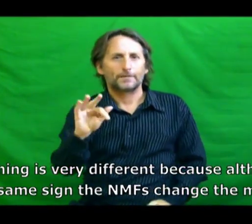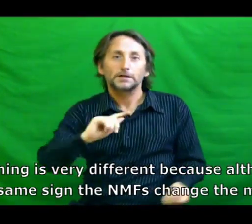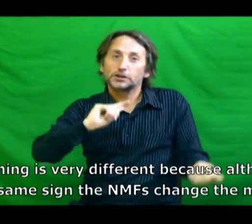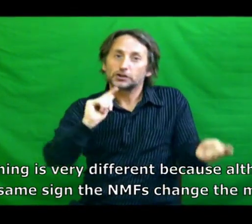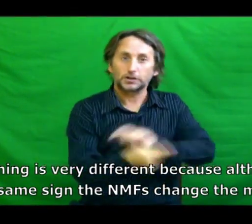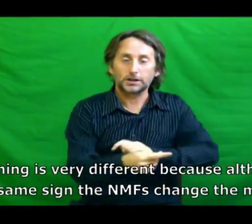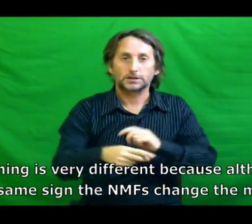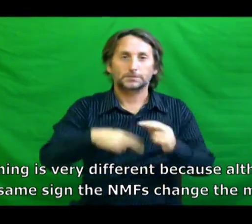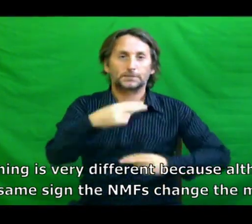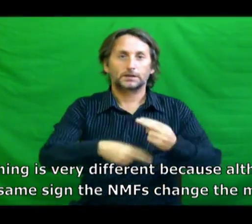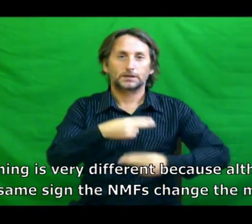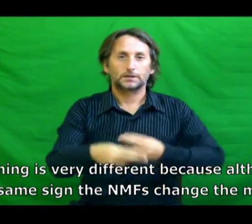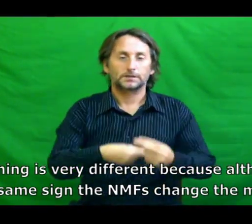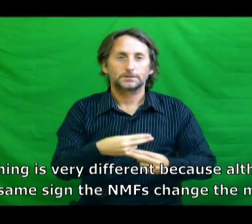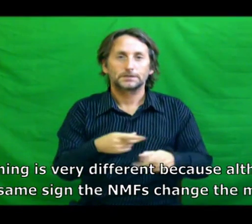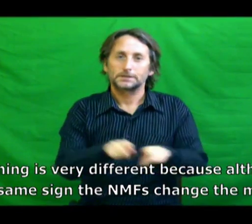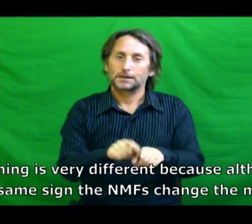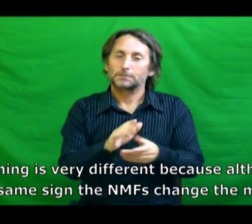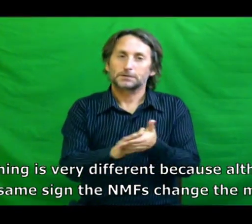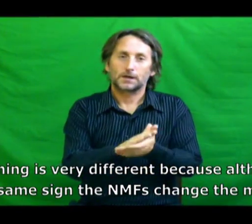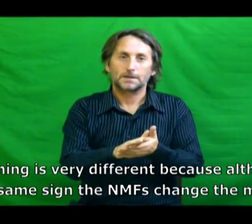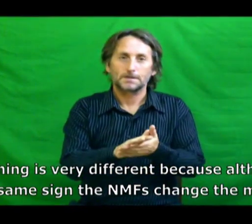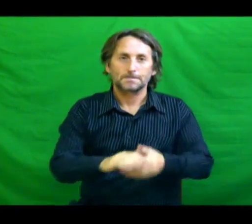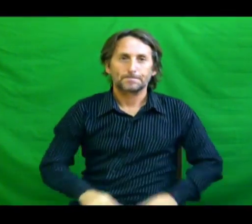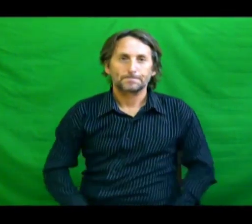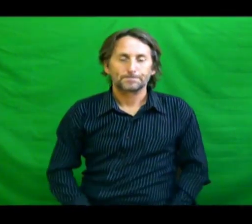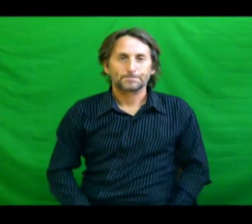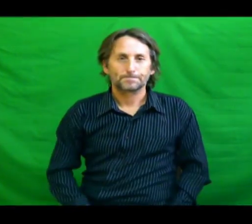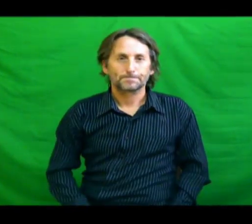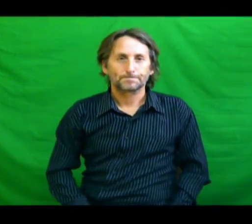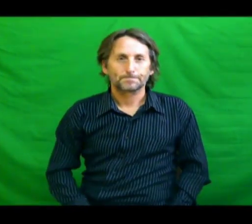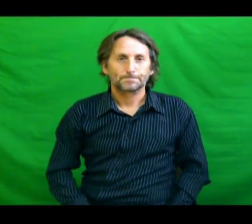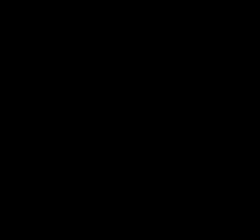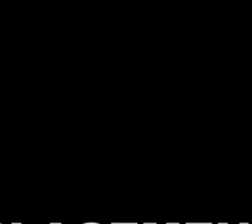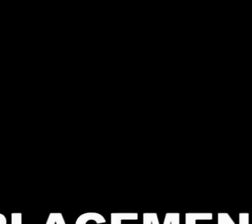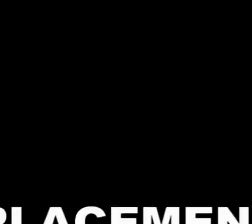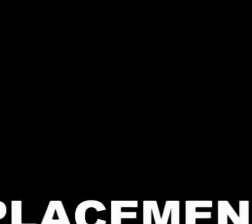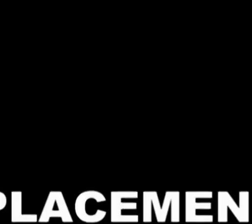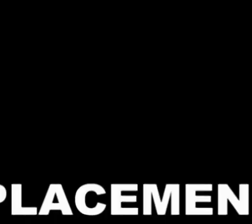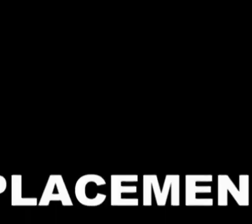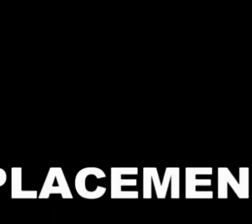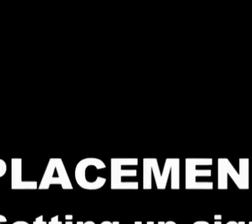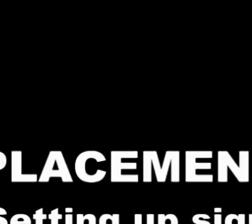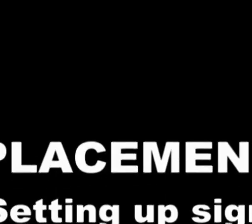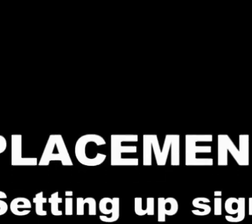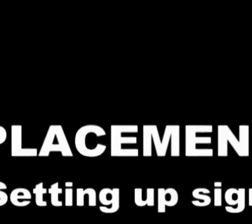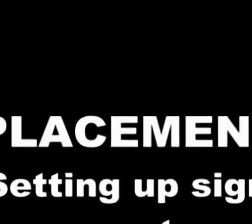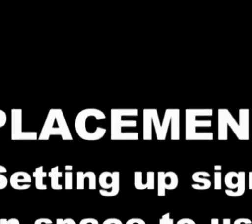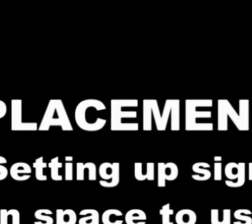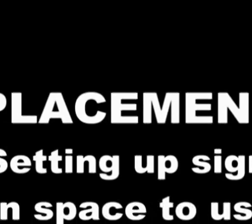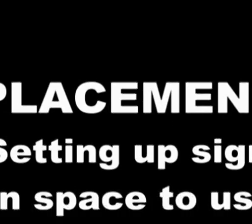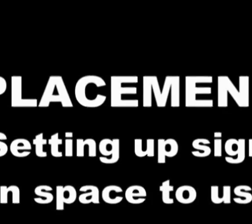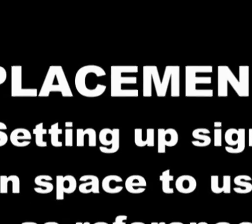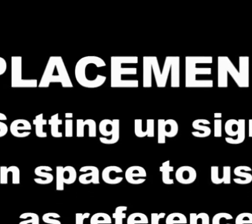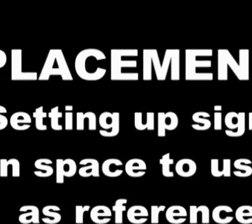meaning. Placement, setting up signs in space to